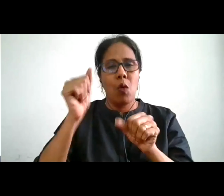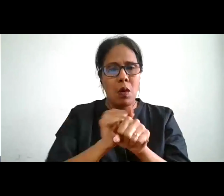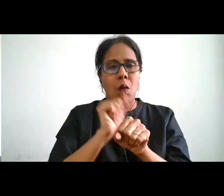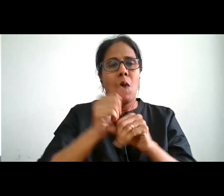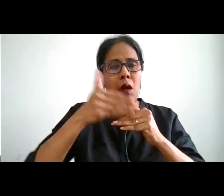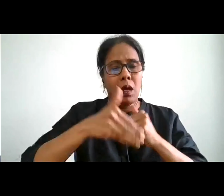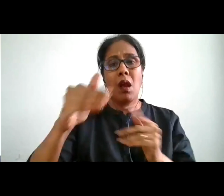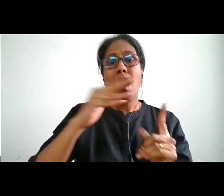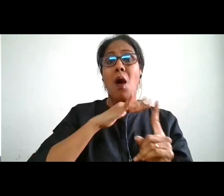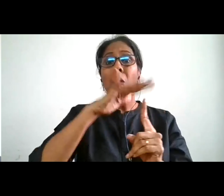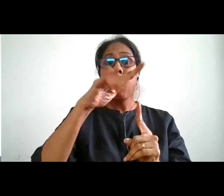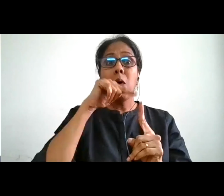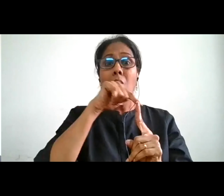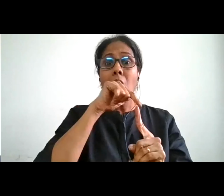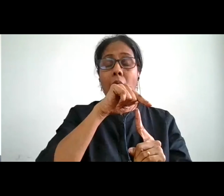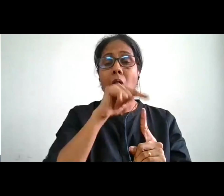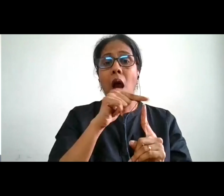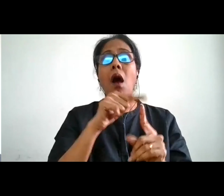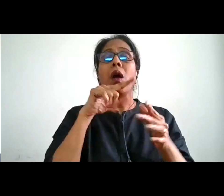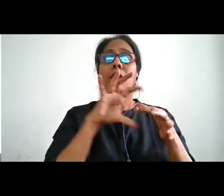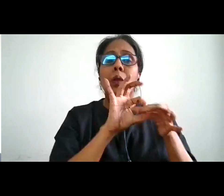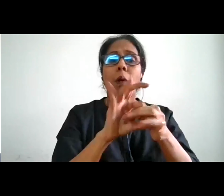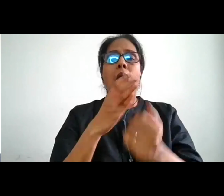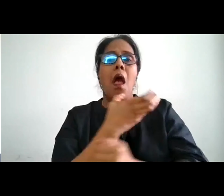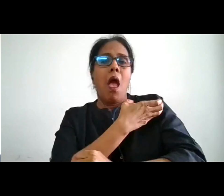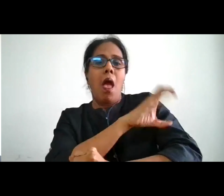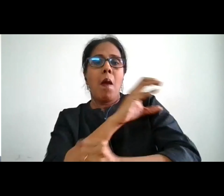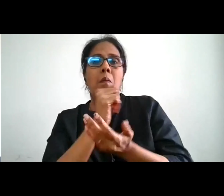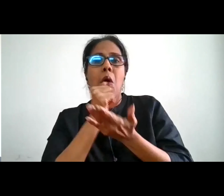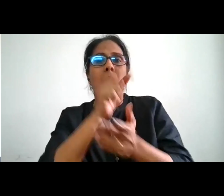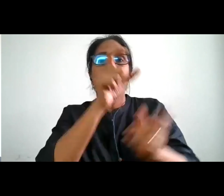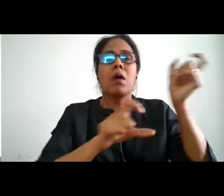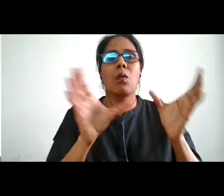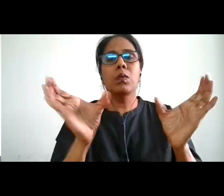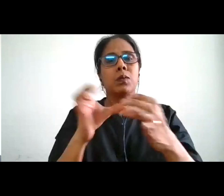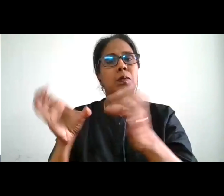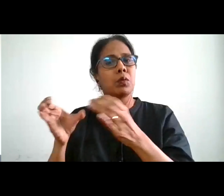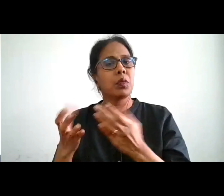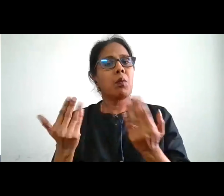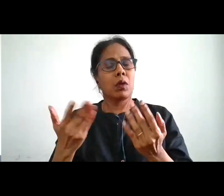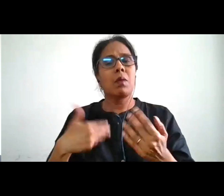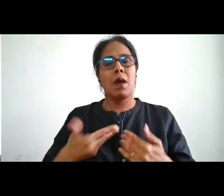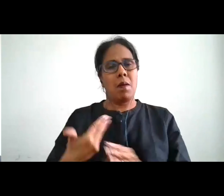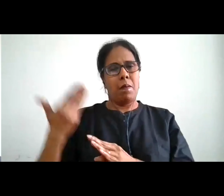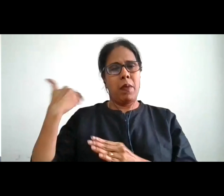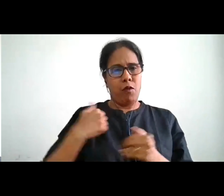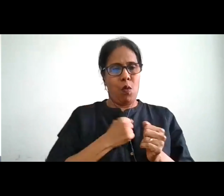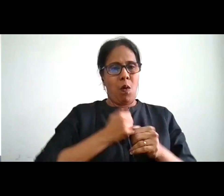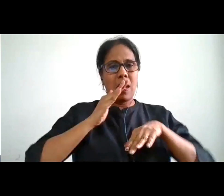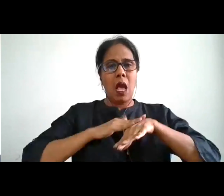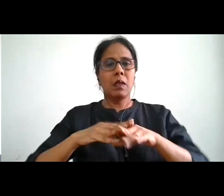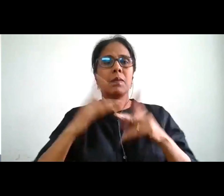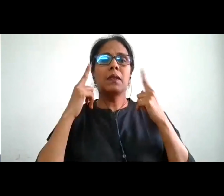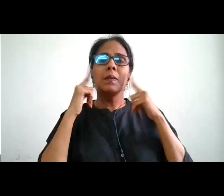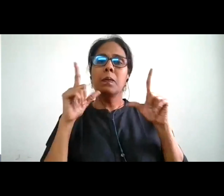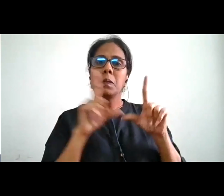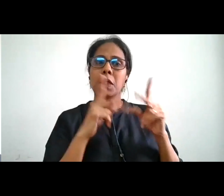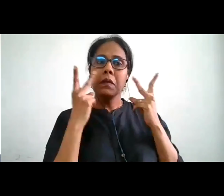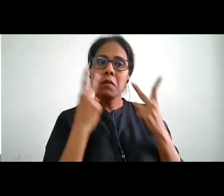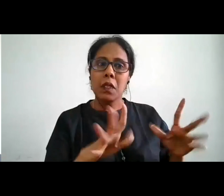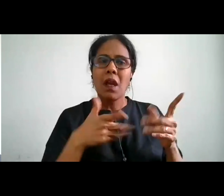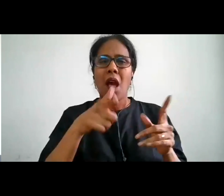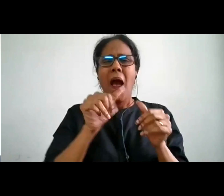grassroots empowerment appeal, and our witness is firsthand in our station Wi-Fi project, where we were overwhelmed by heartwarming stories from